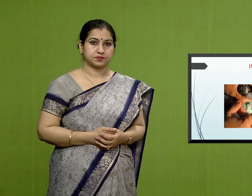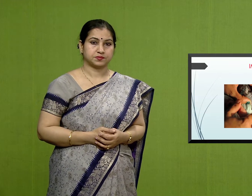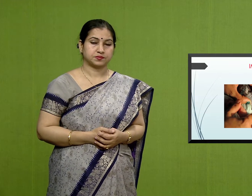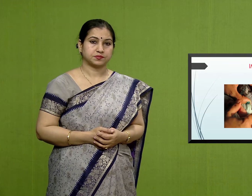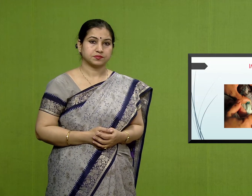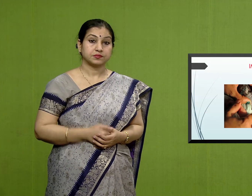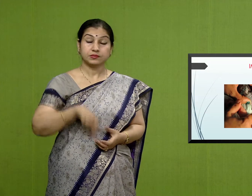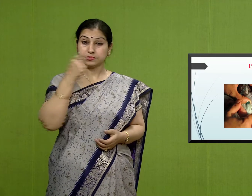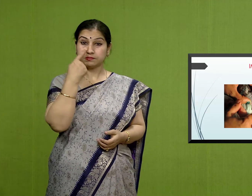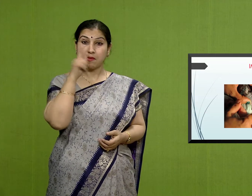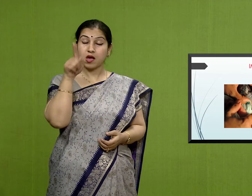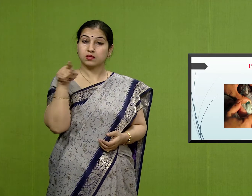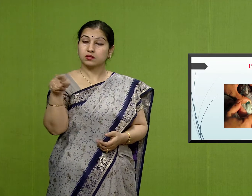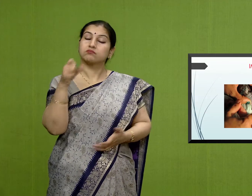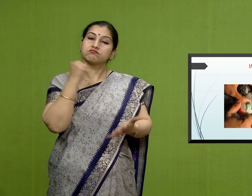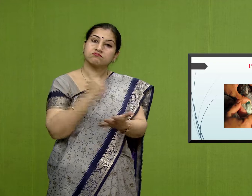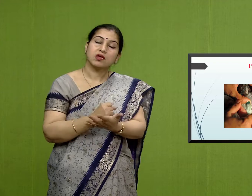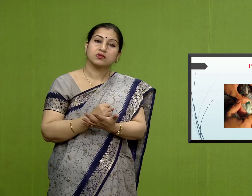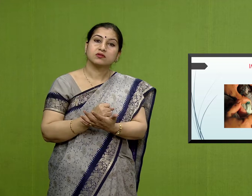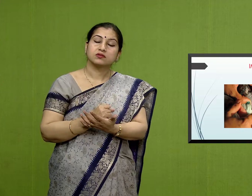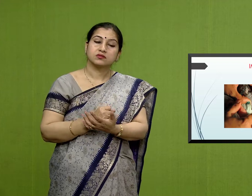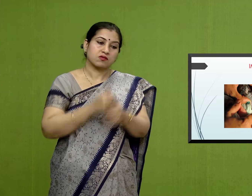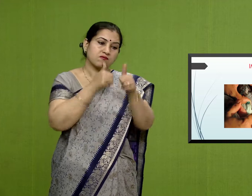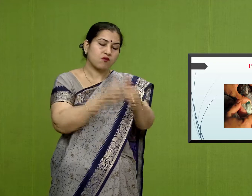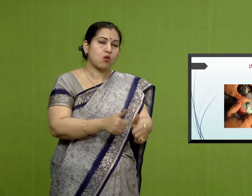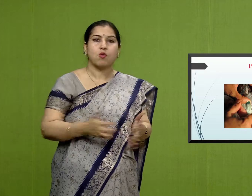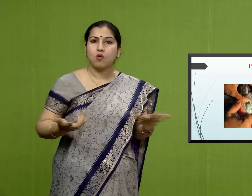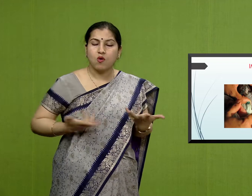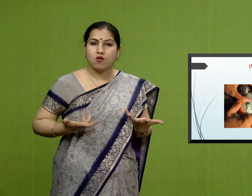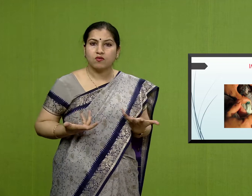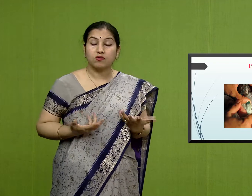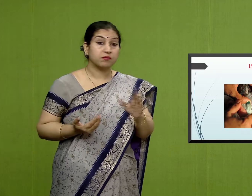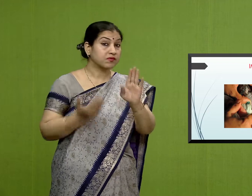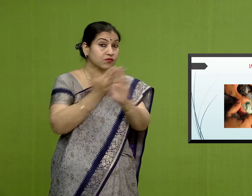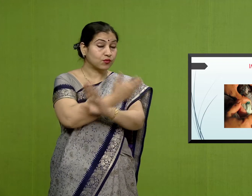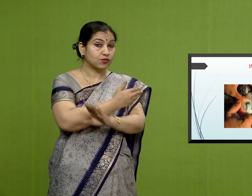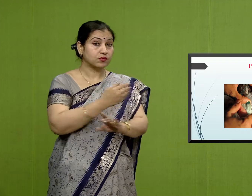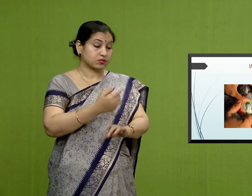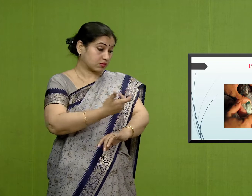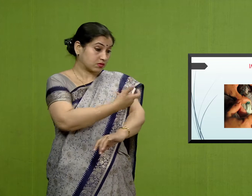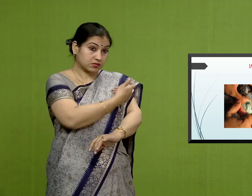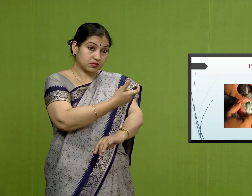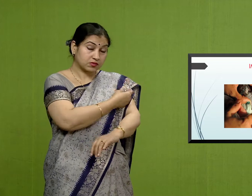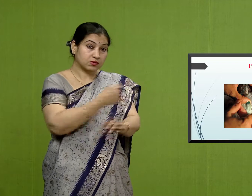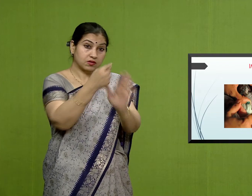The mother should also follow the prescribed immunization schedule.